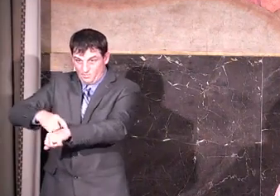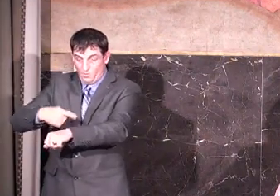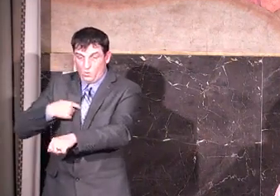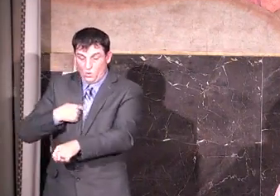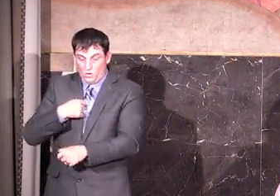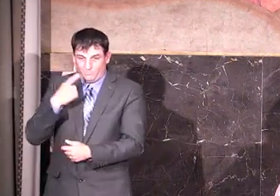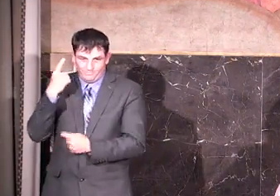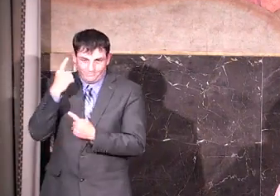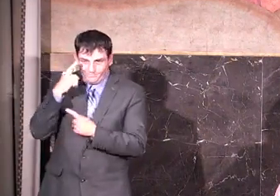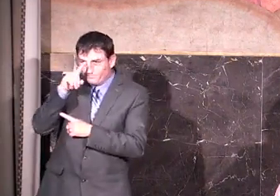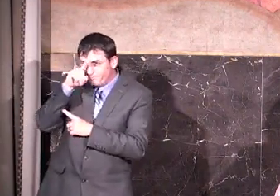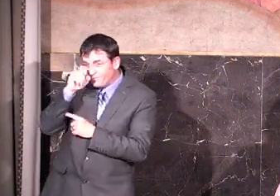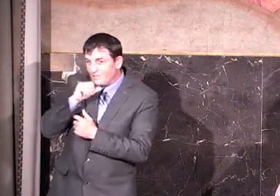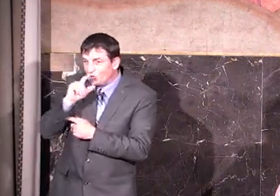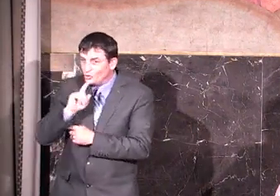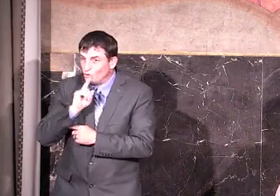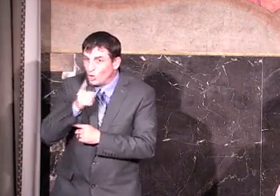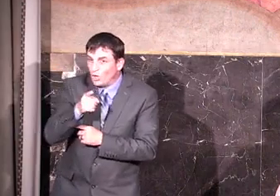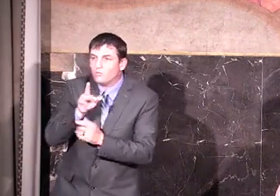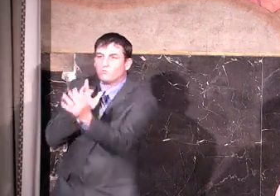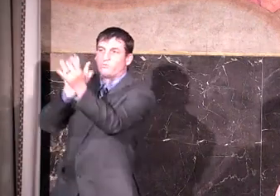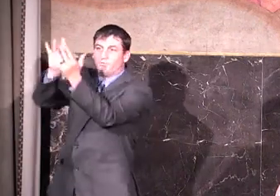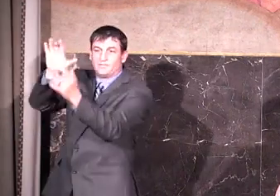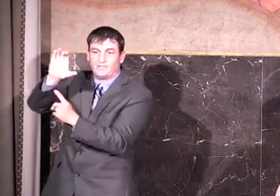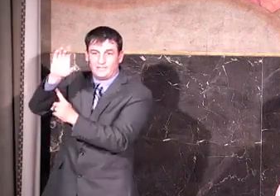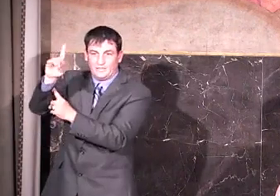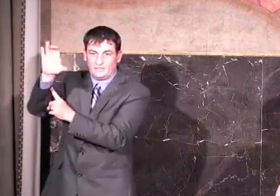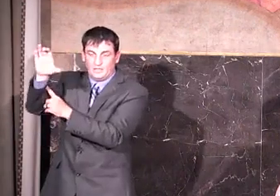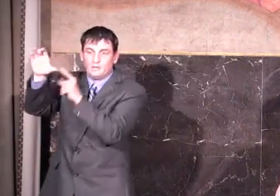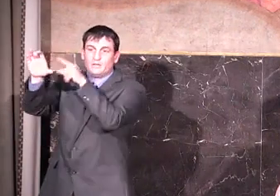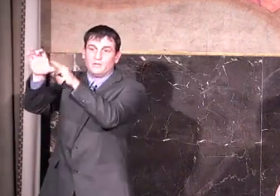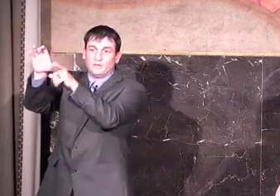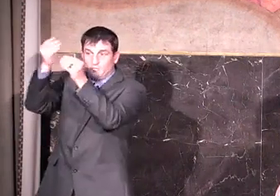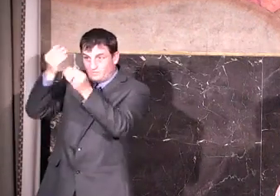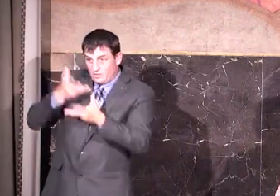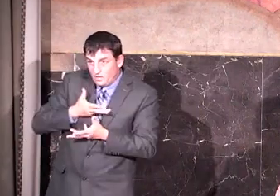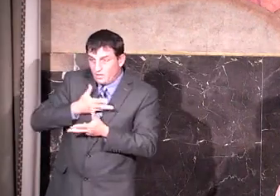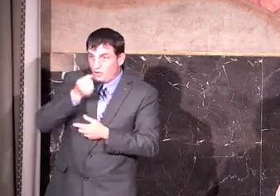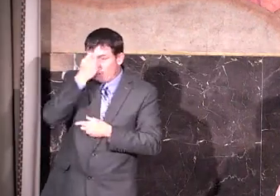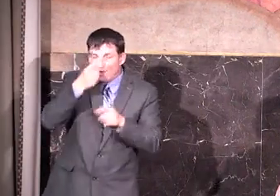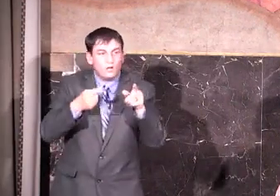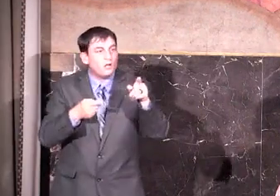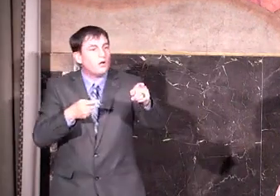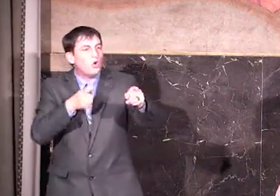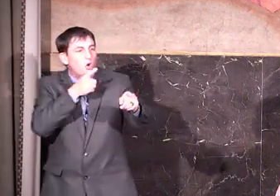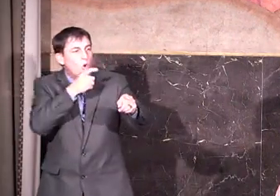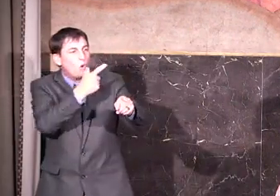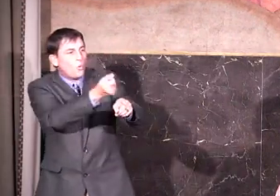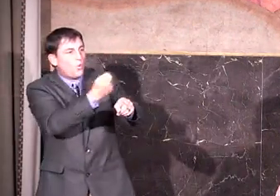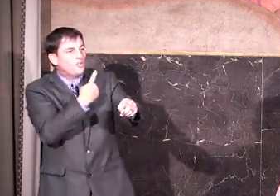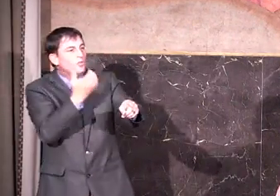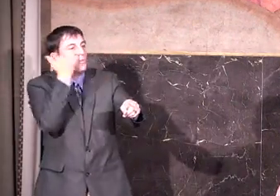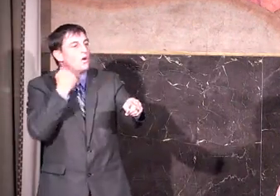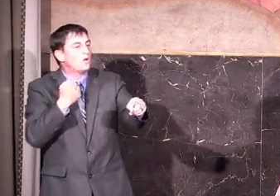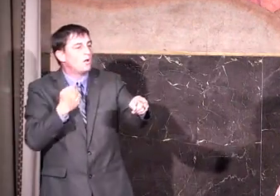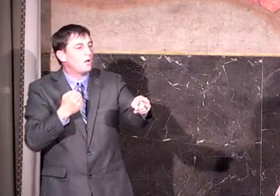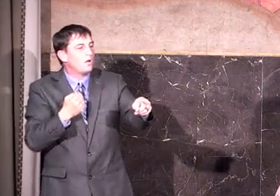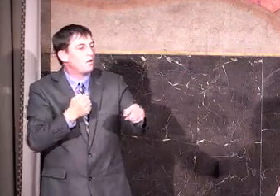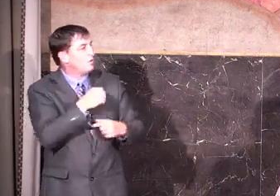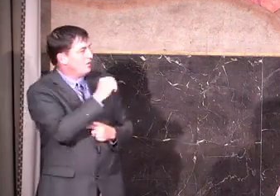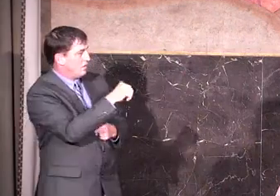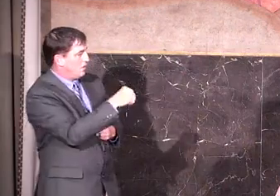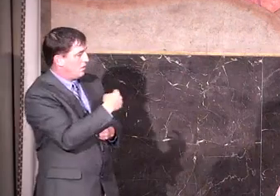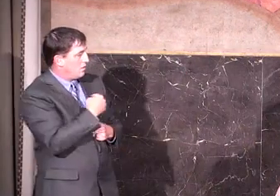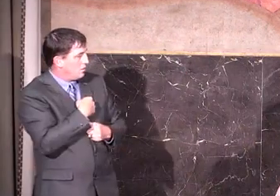CDC and to better understand what it is that they're asking us to do. You had a question a while ago, I think. Yes, Governor, I was out